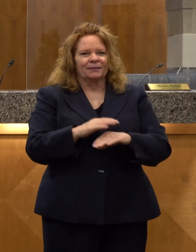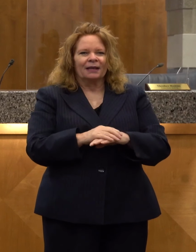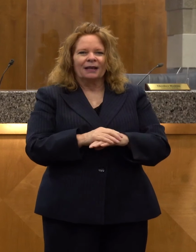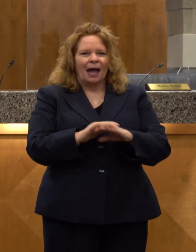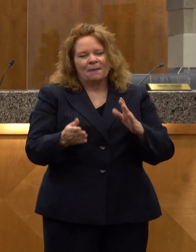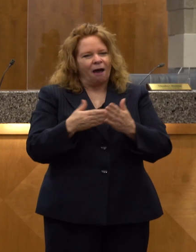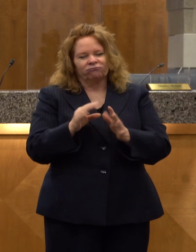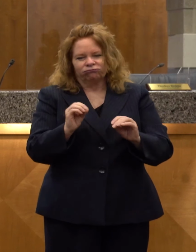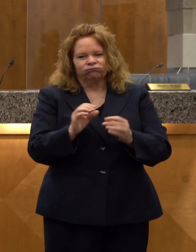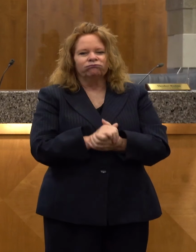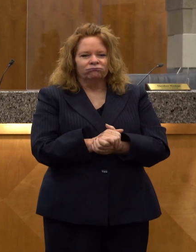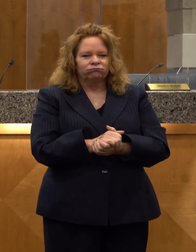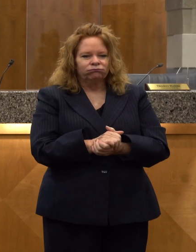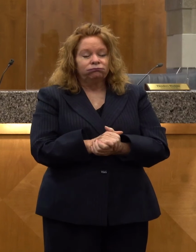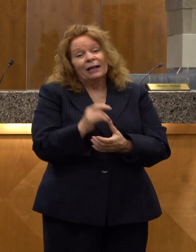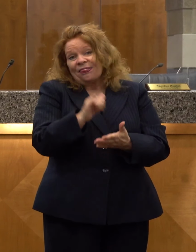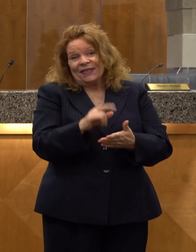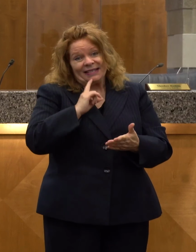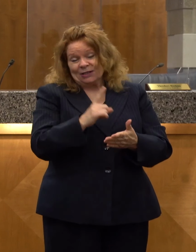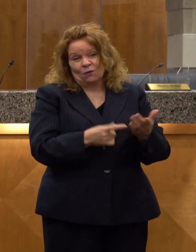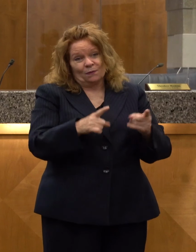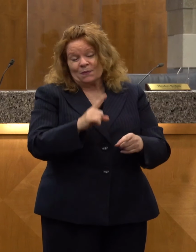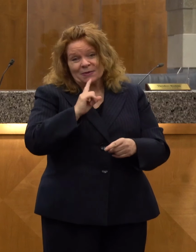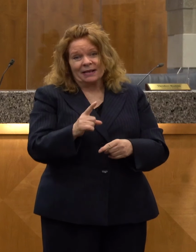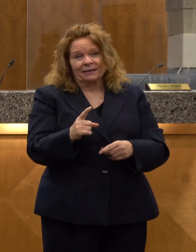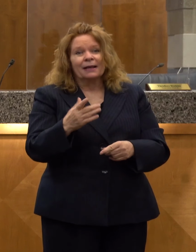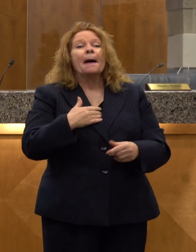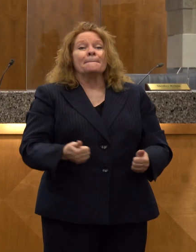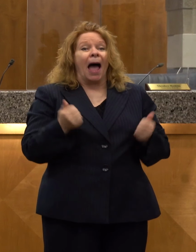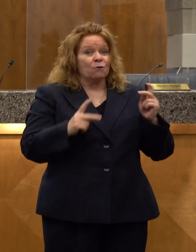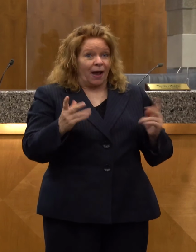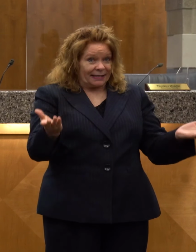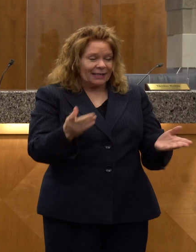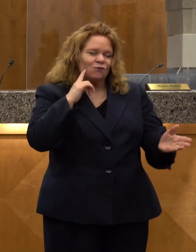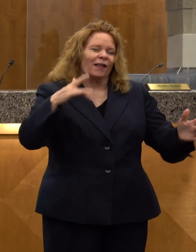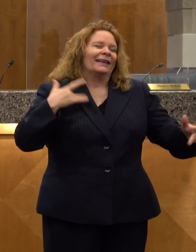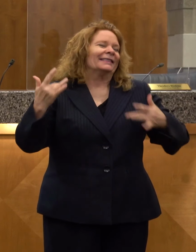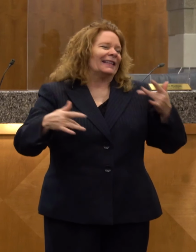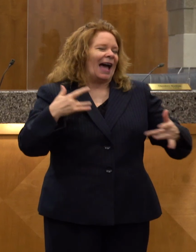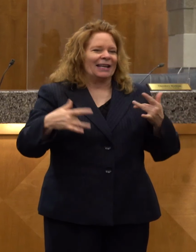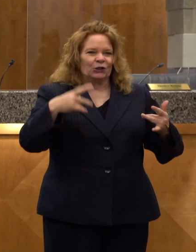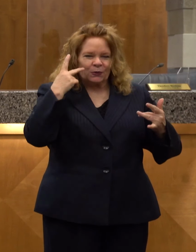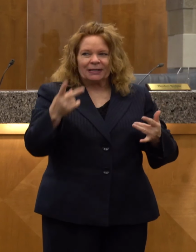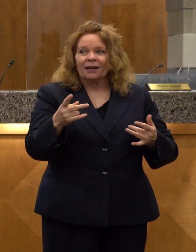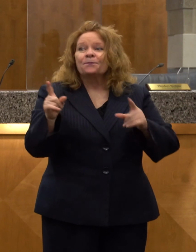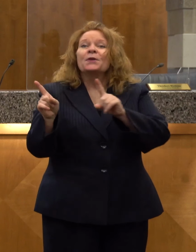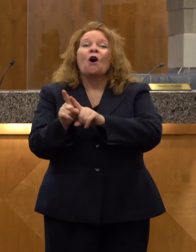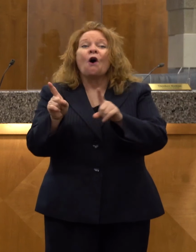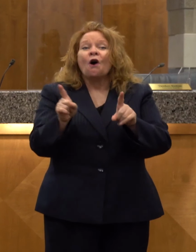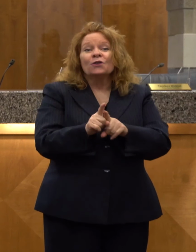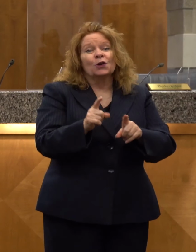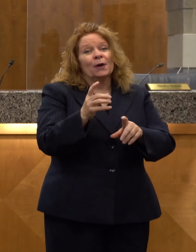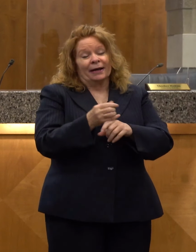game. And it is what it is. So my residents are going to be very, very excited. As a matter of fact, I also get phone calls